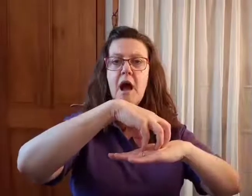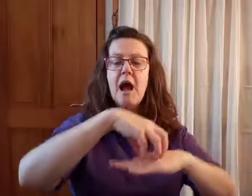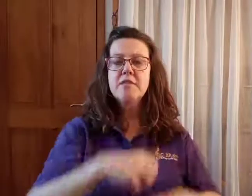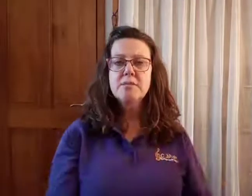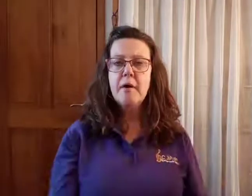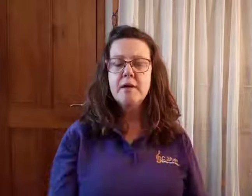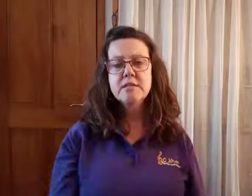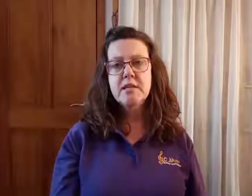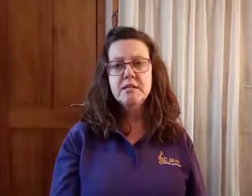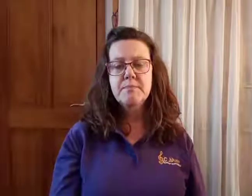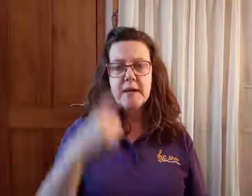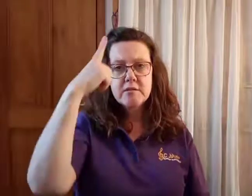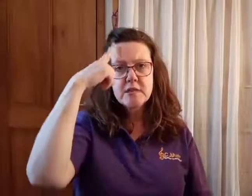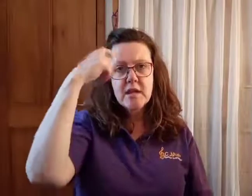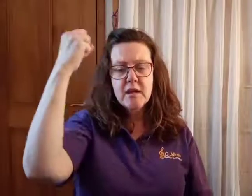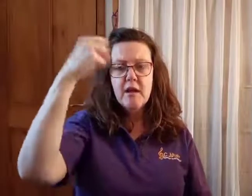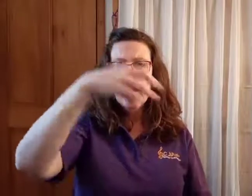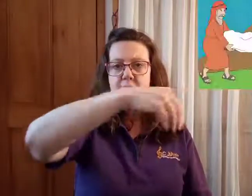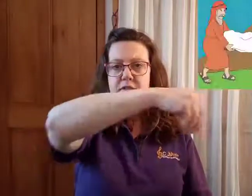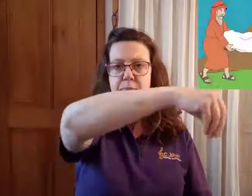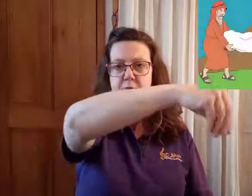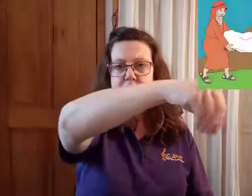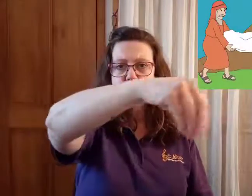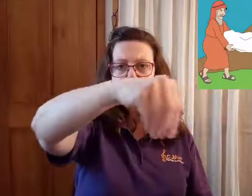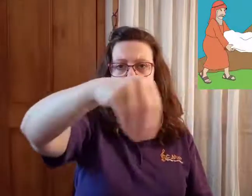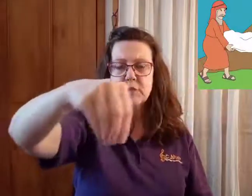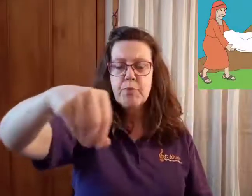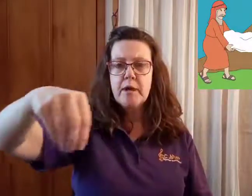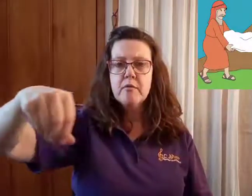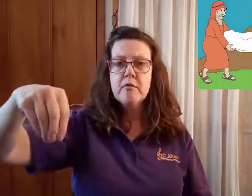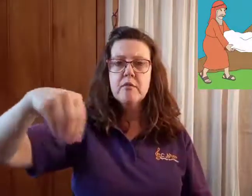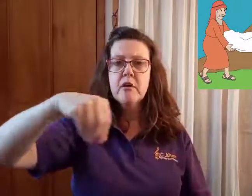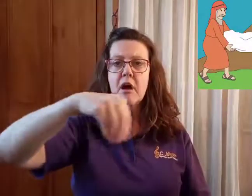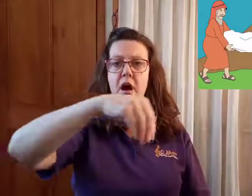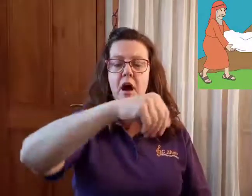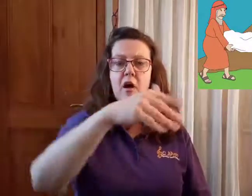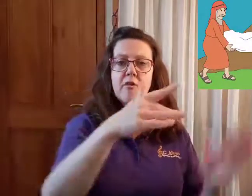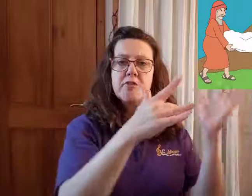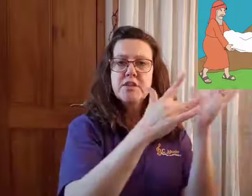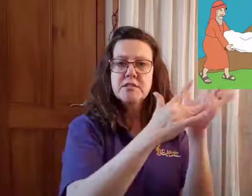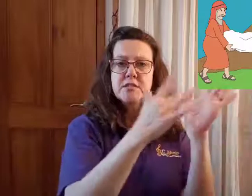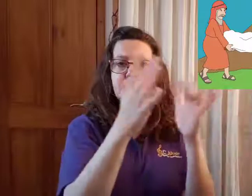and the spices make us think of the spices that were sprinkled over Jesus's